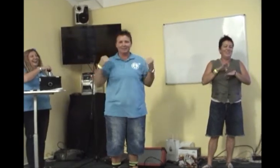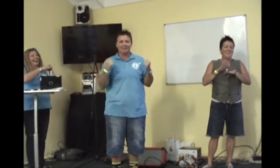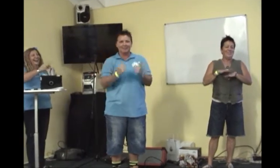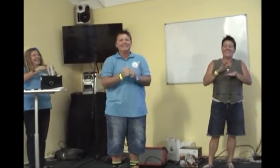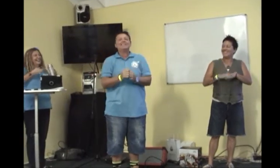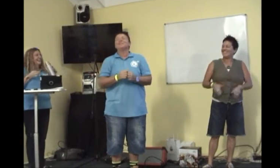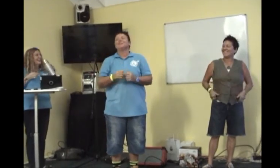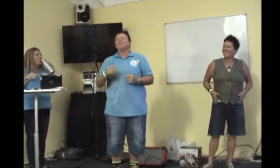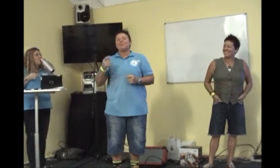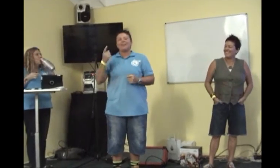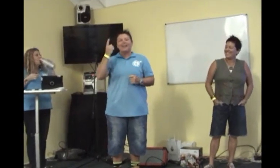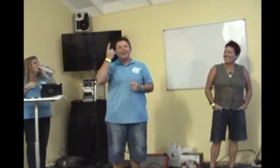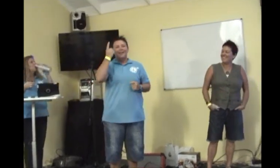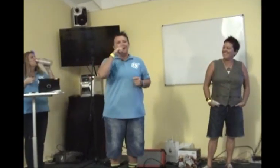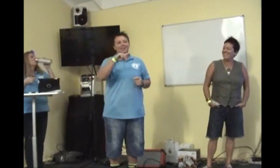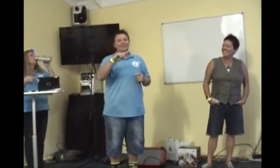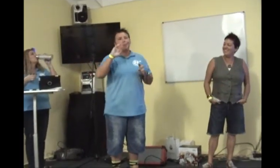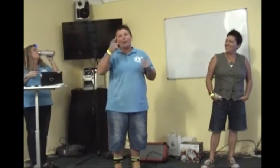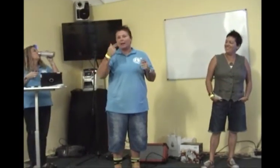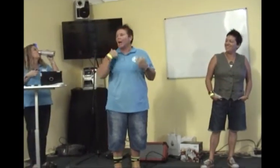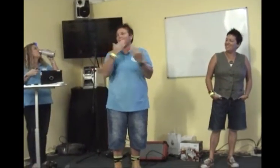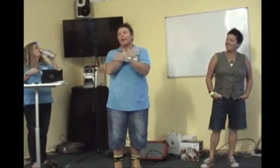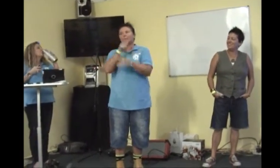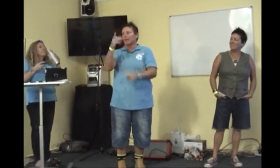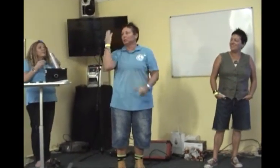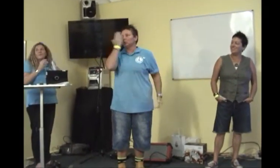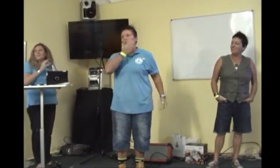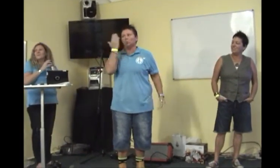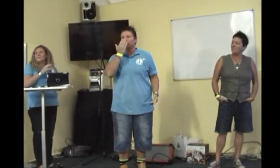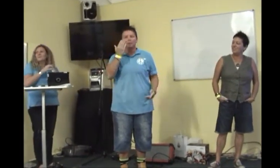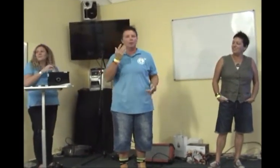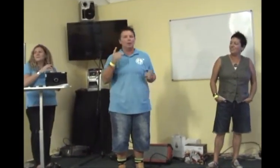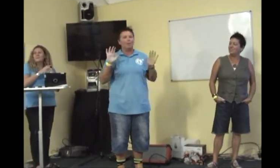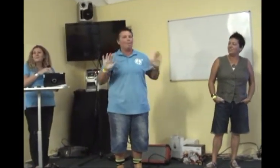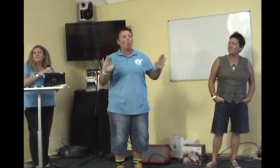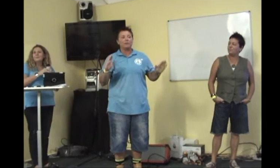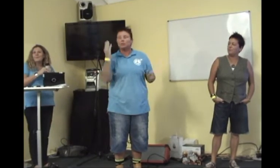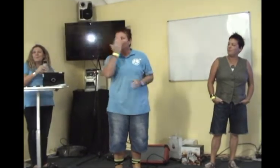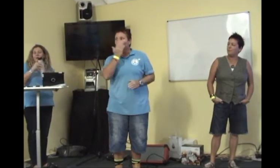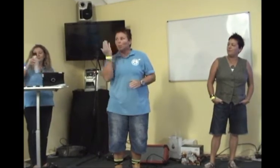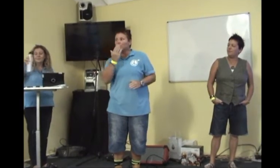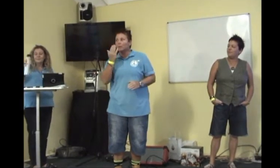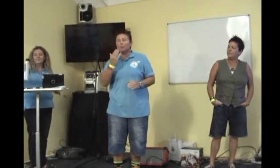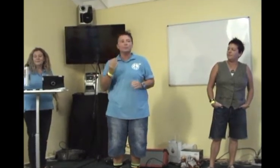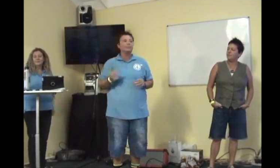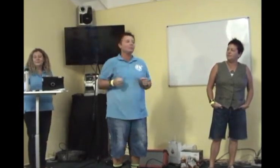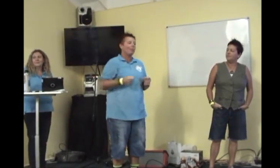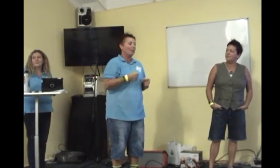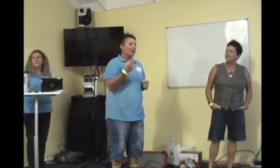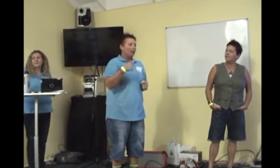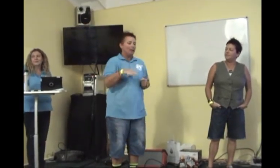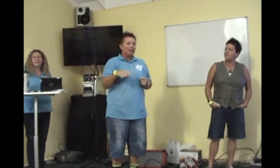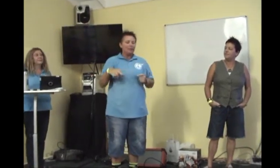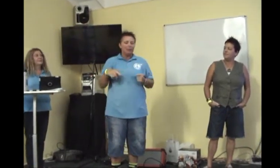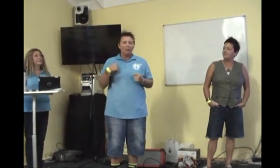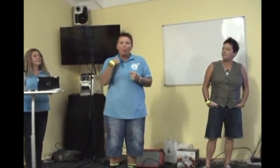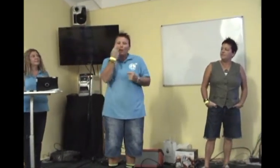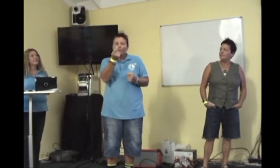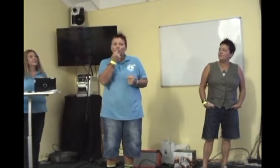always in trouble with the nuns, always. And but I loved that school. I really did. It was a boarding school, and I was a boarder.